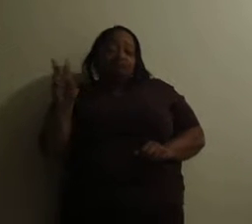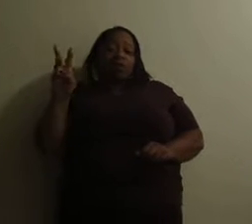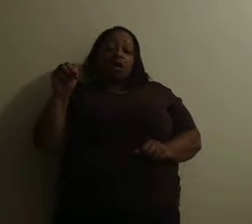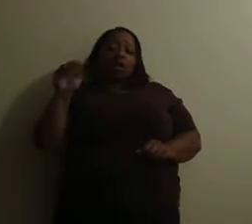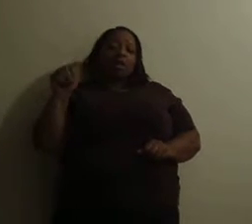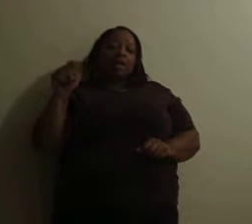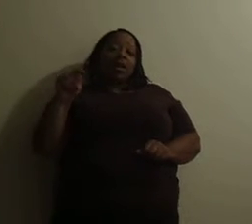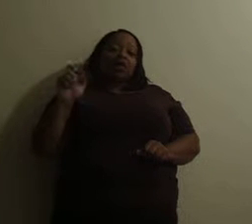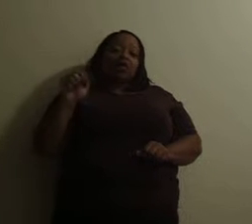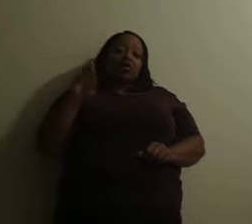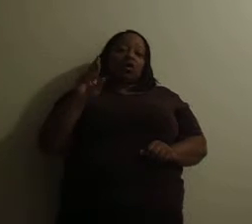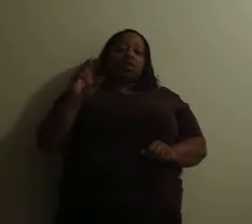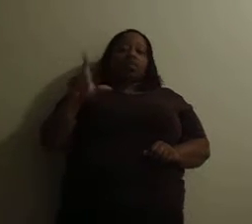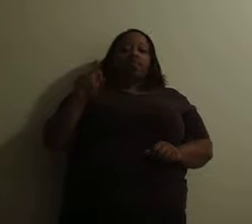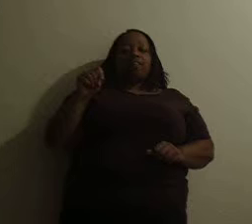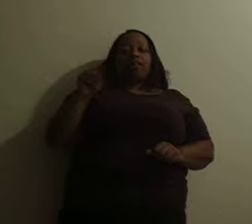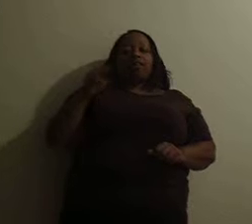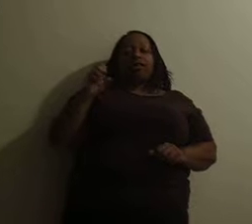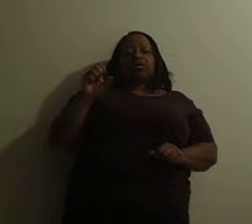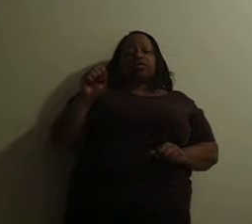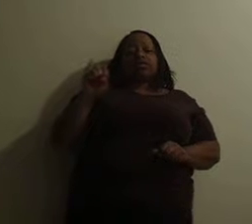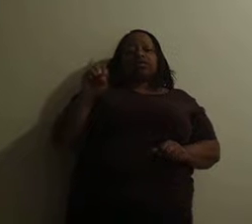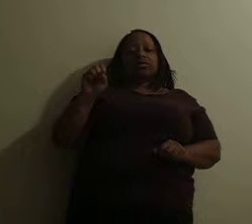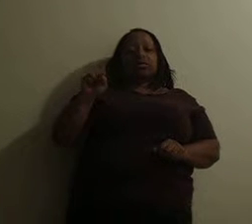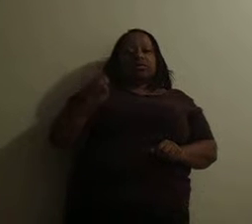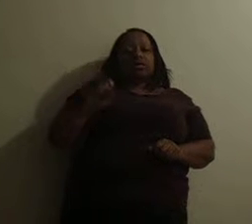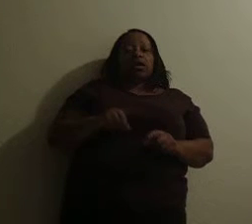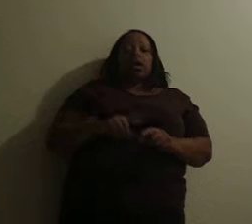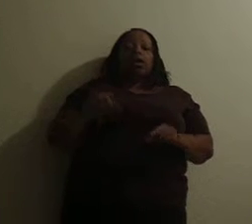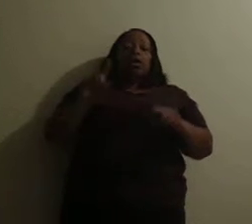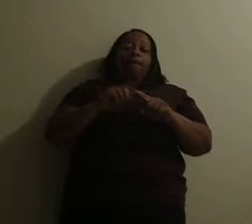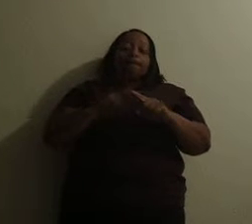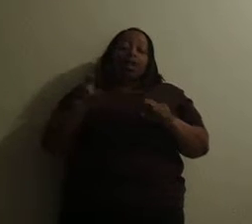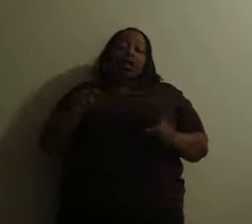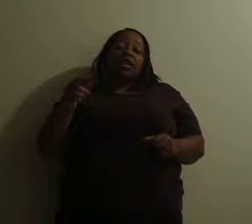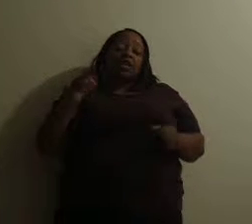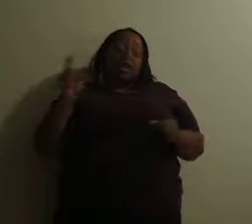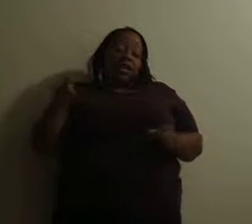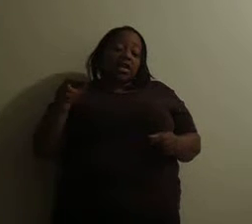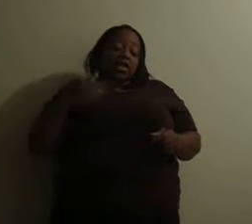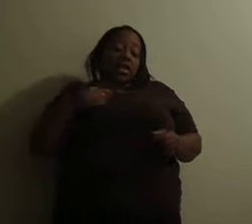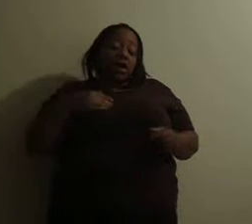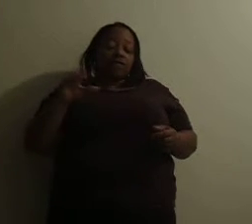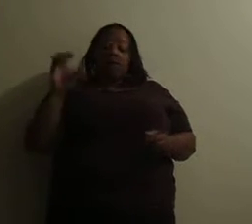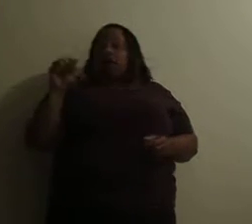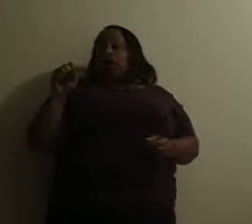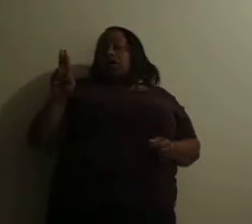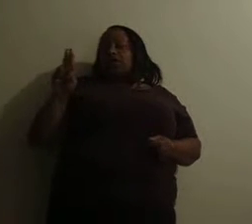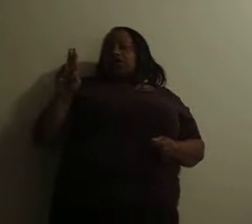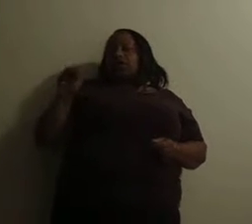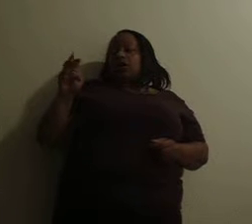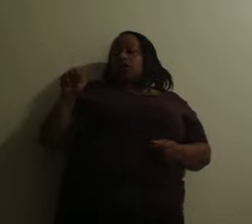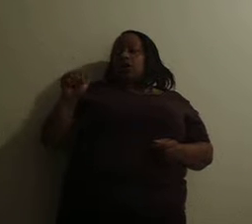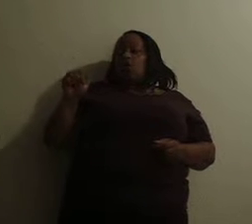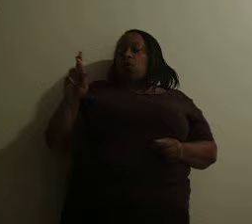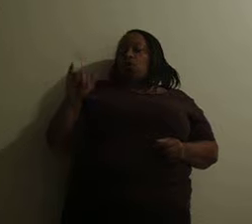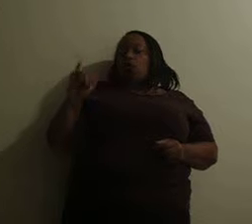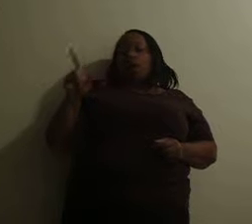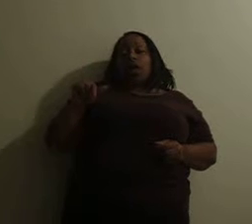So students are always tempted to summarize the article, and then in the report again, write another summary